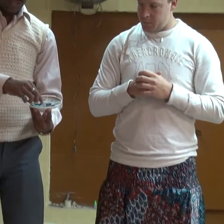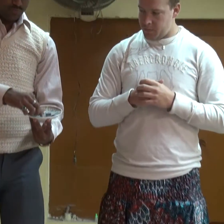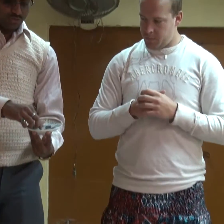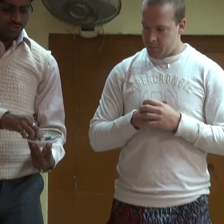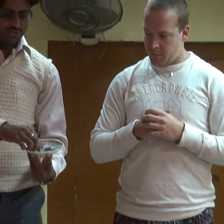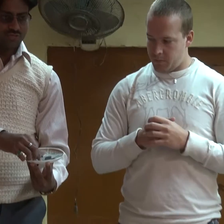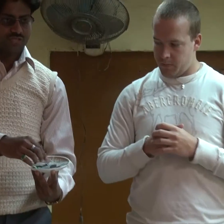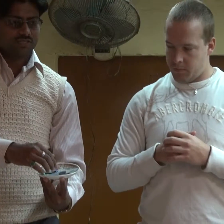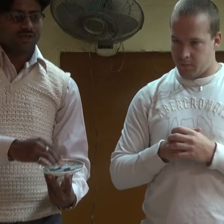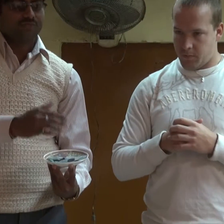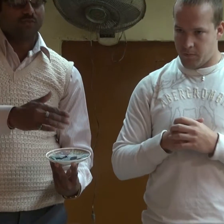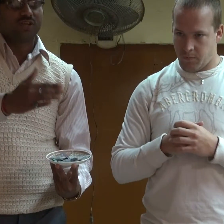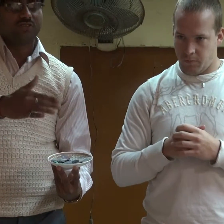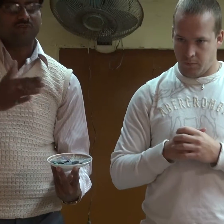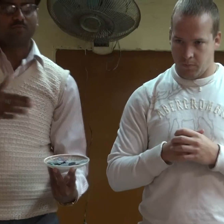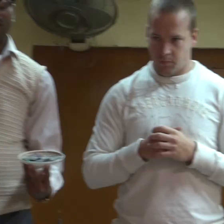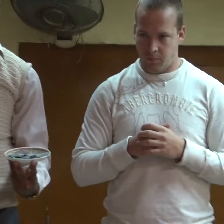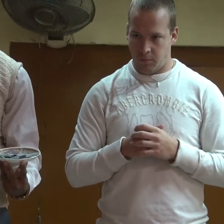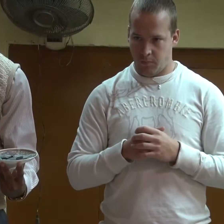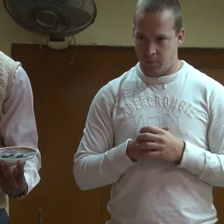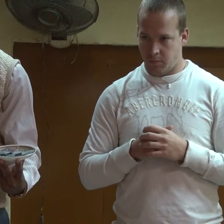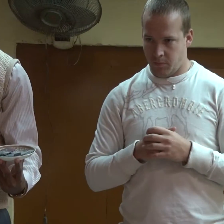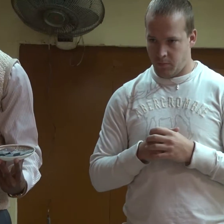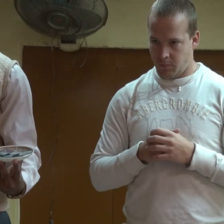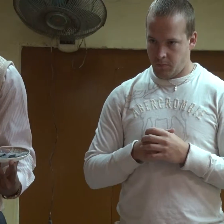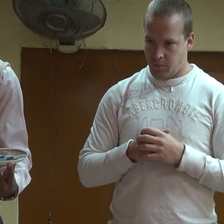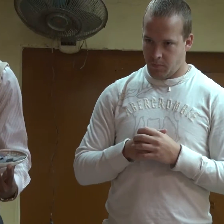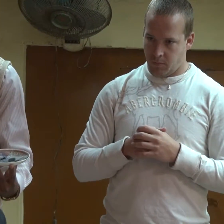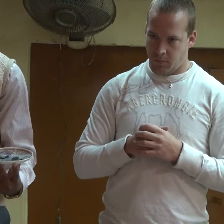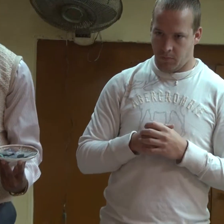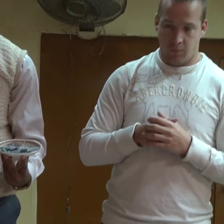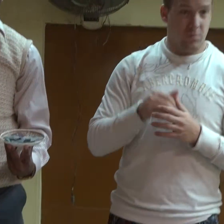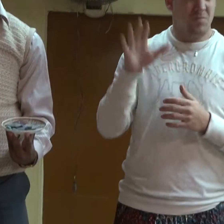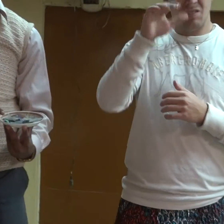These all semi-precious stones, it's come from the different part of the places.